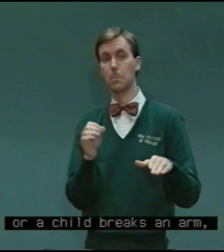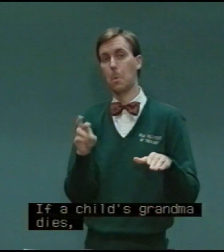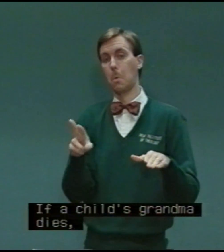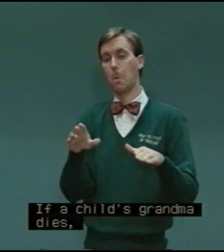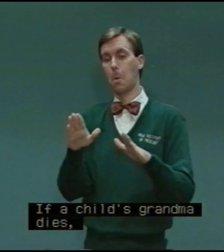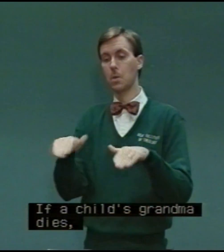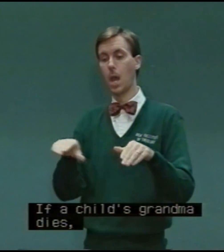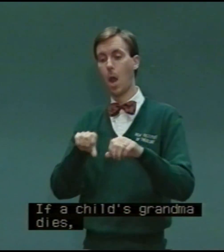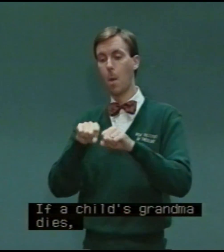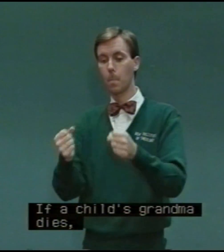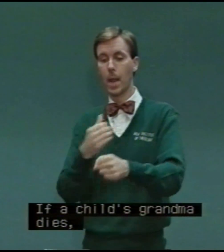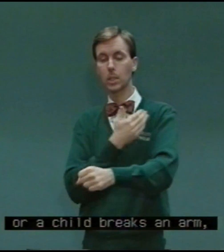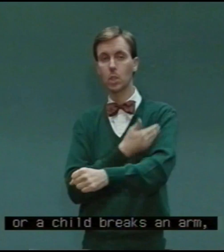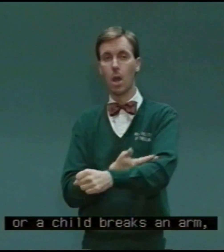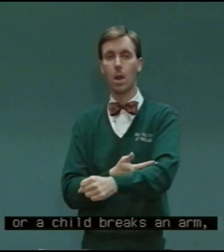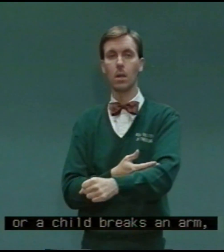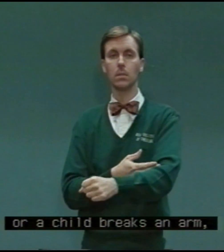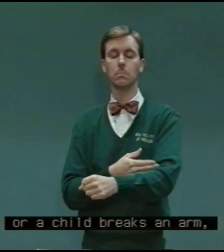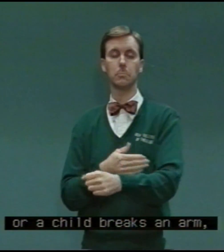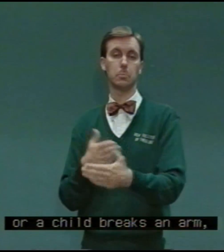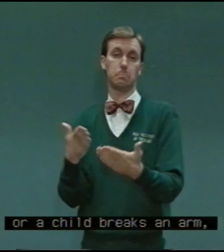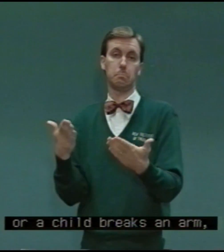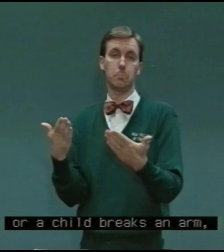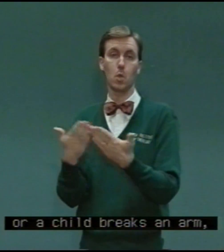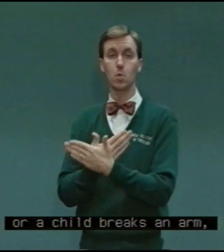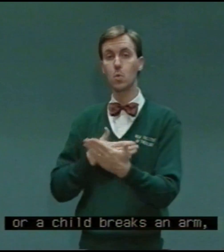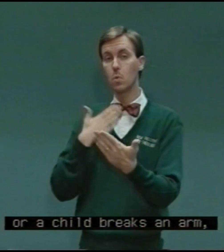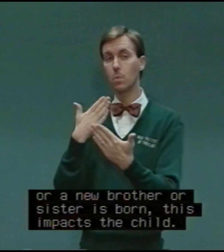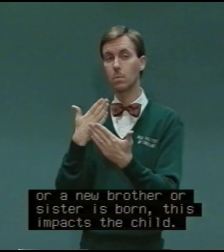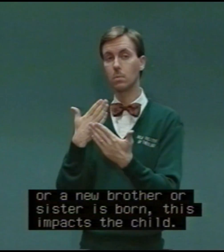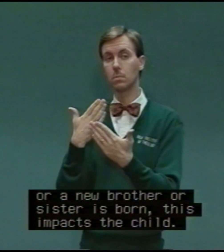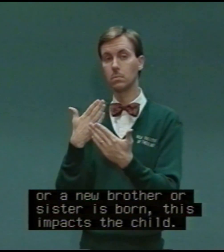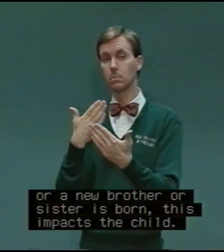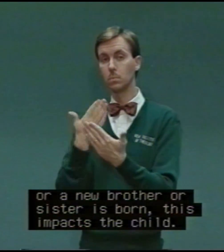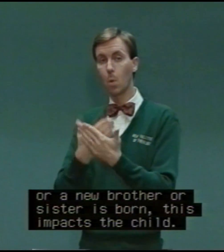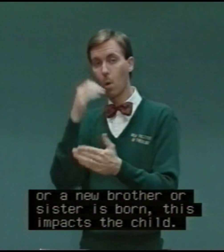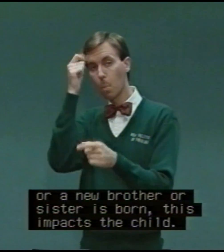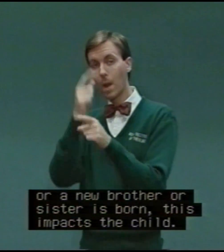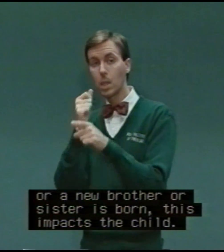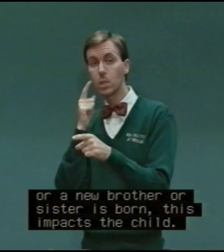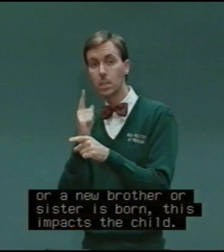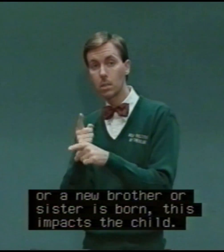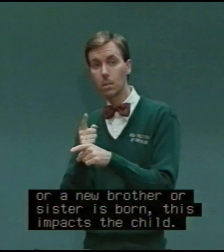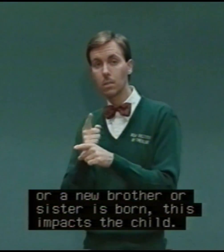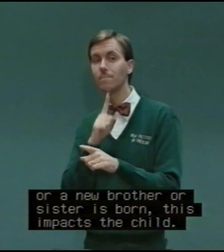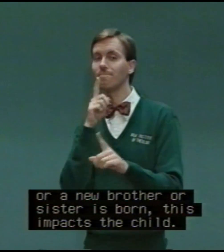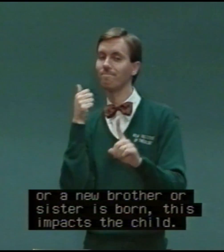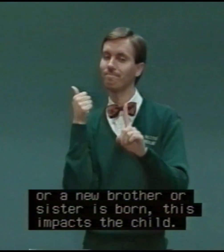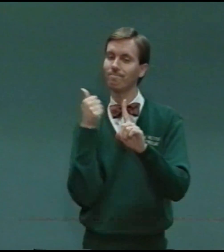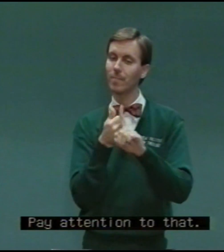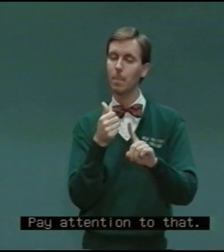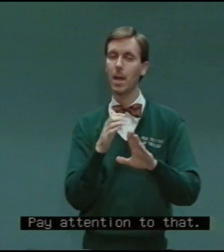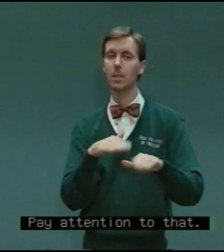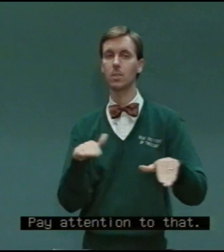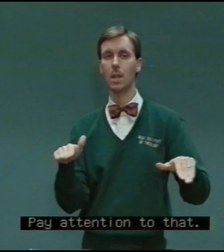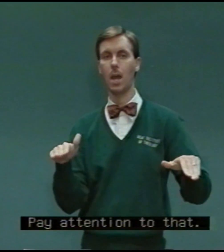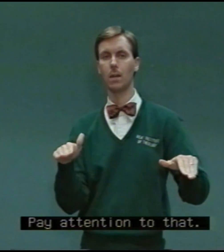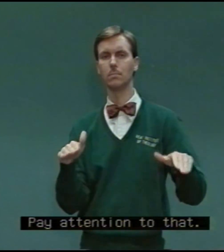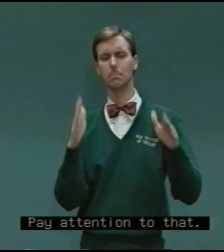or new brother or sister is born this impacts the child